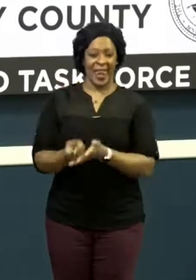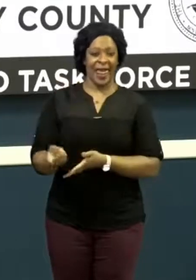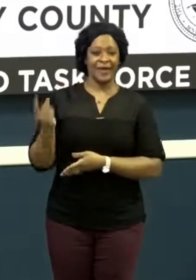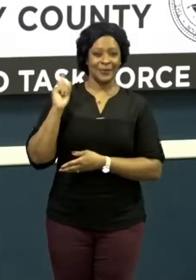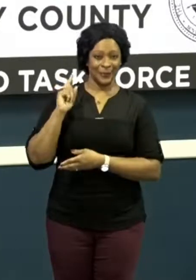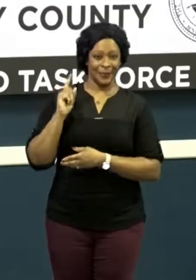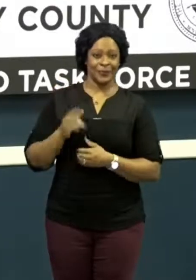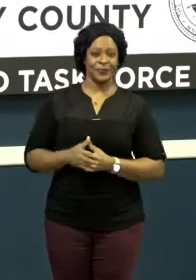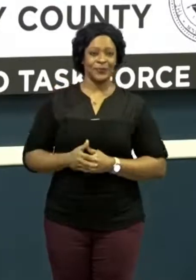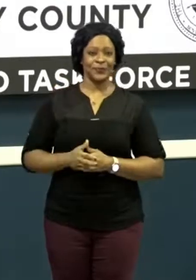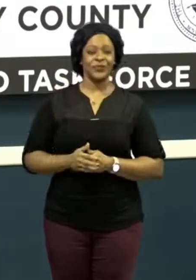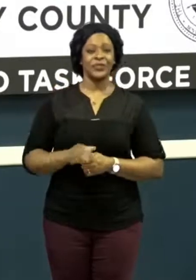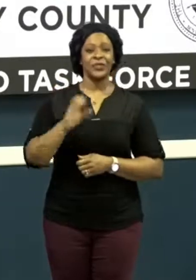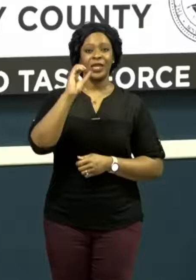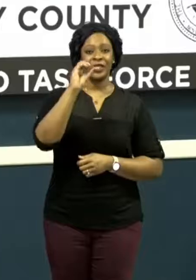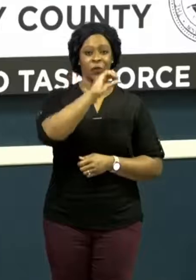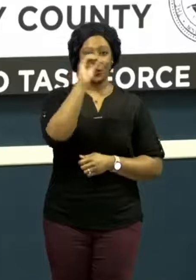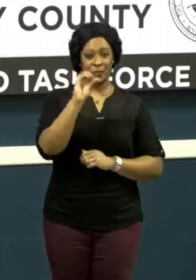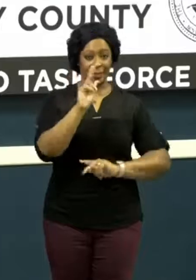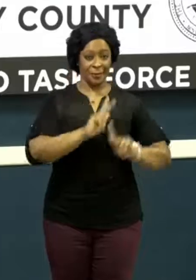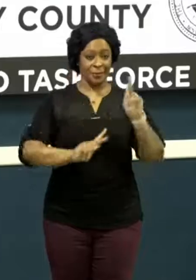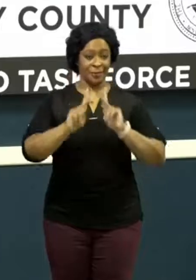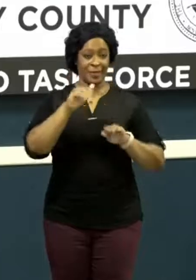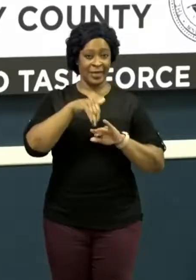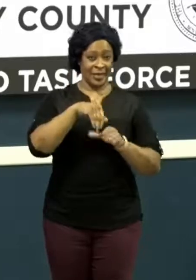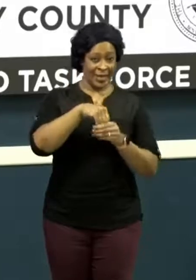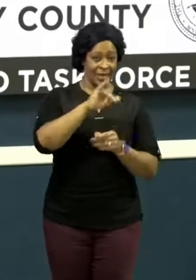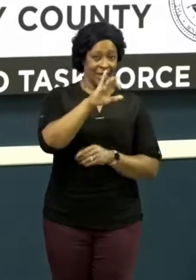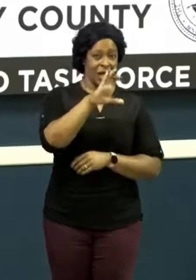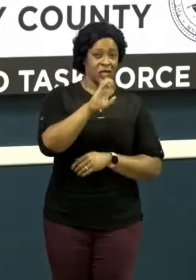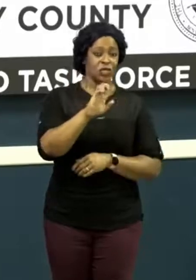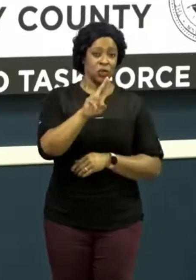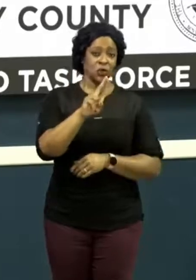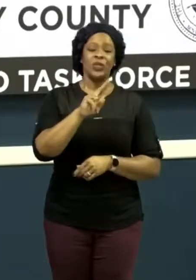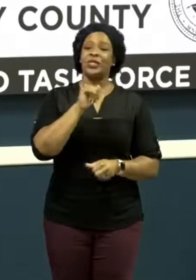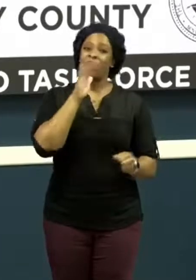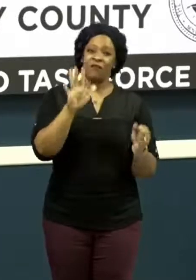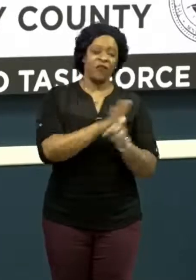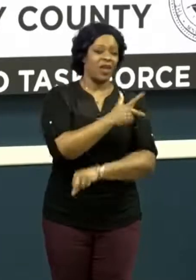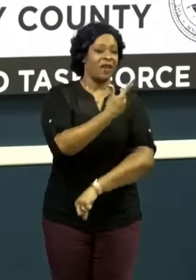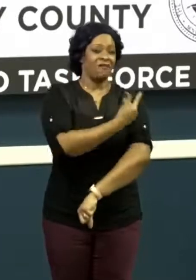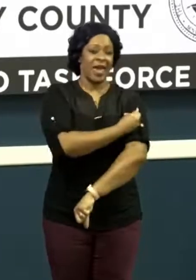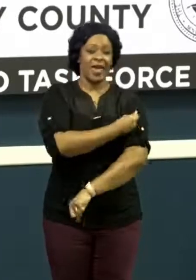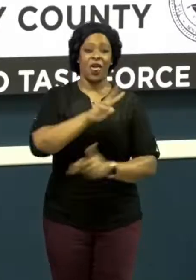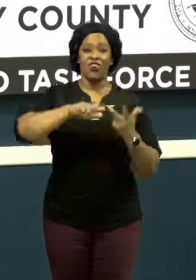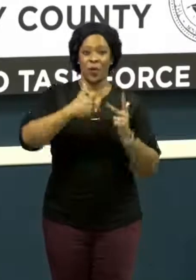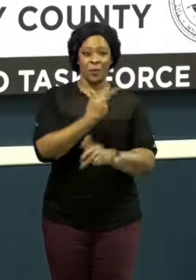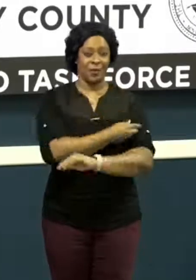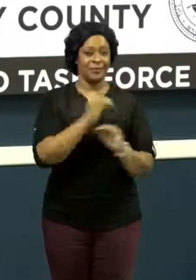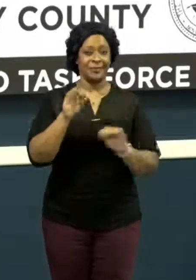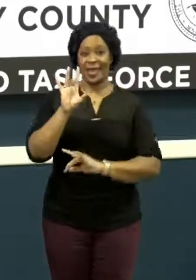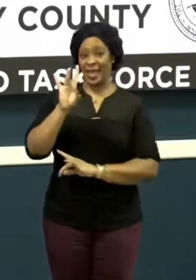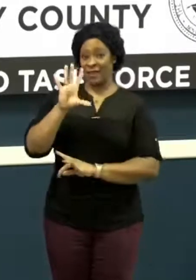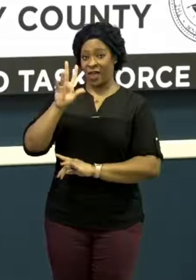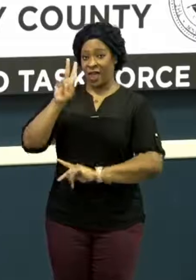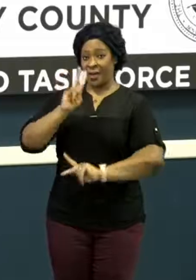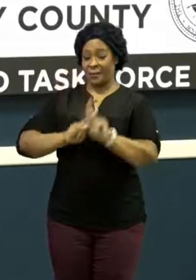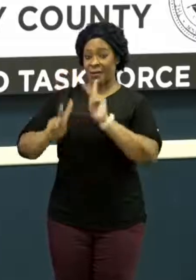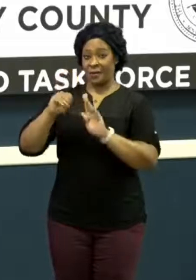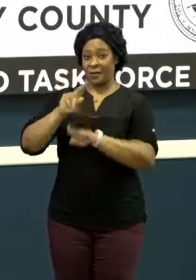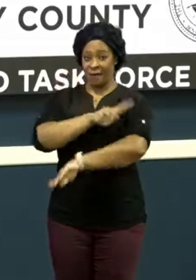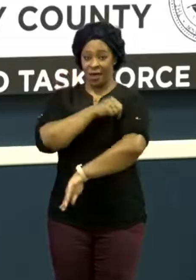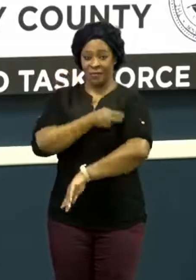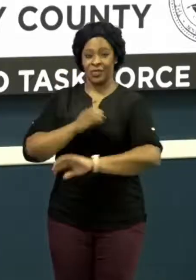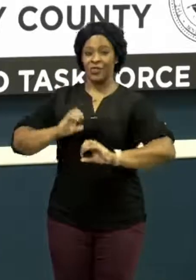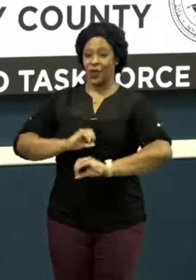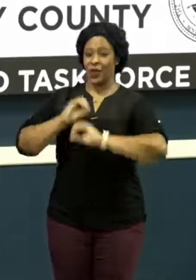week. 0% of the people in the ICU were fully vaccinated and boosted. 85% of the people in the hospital